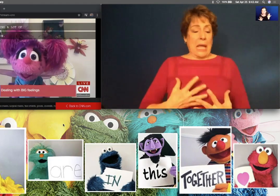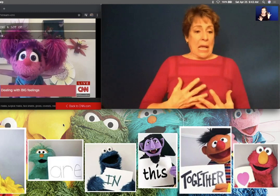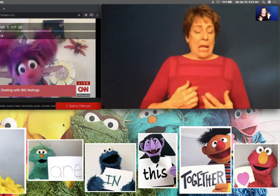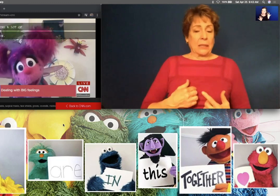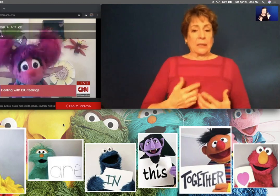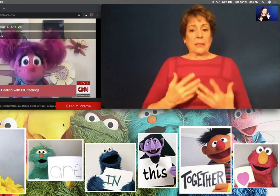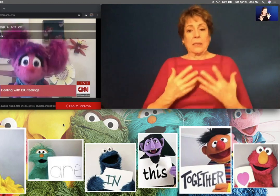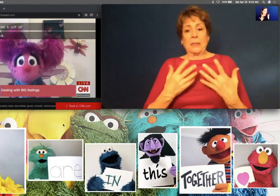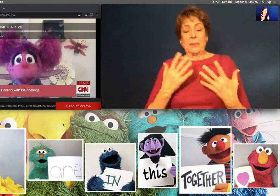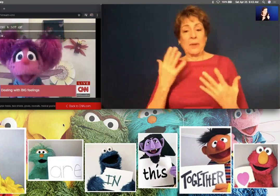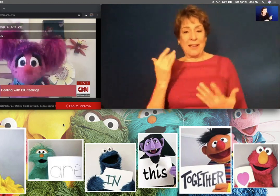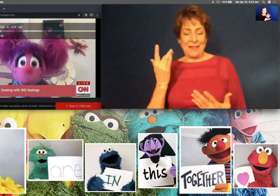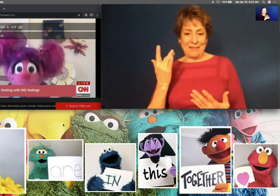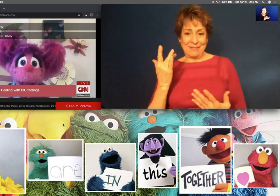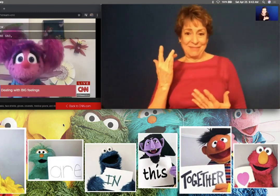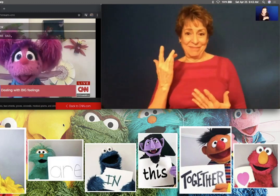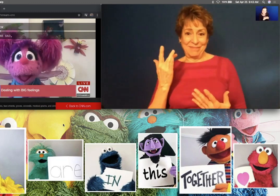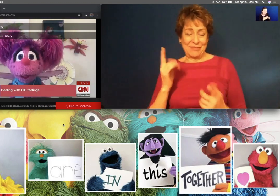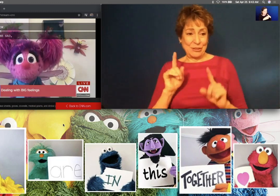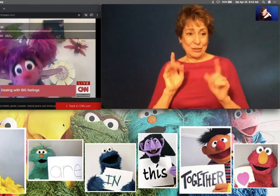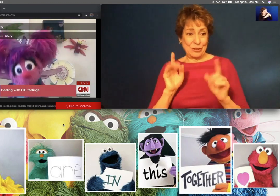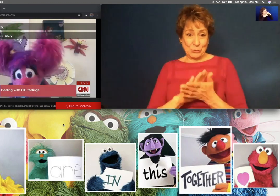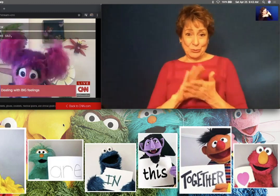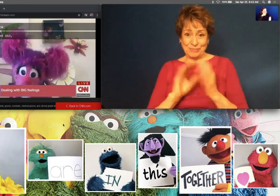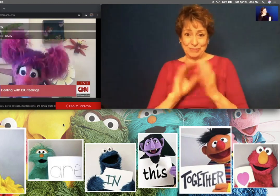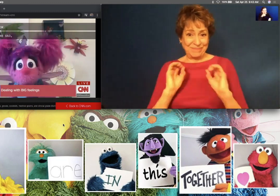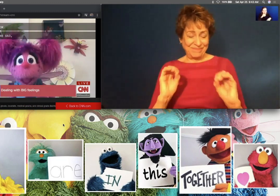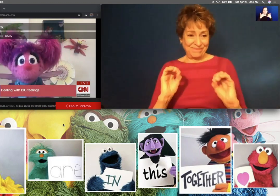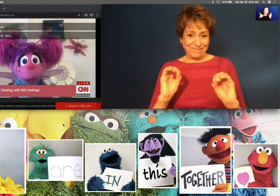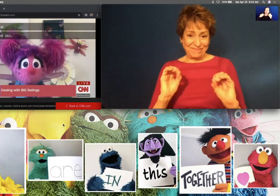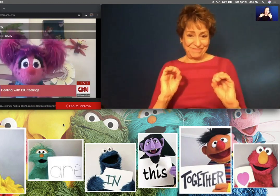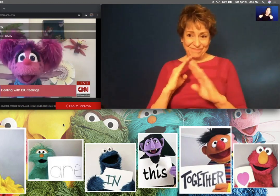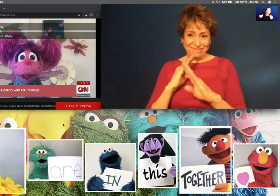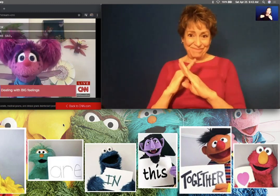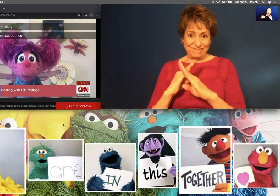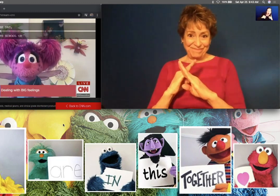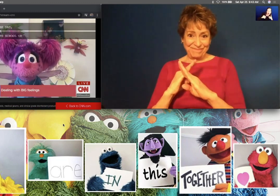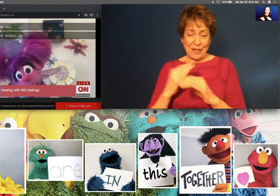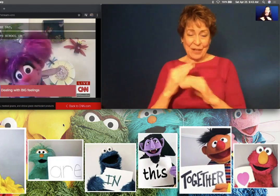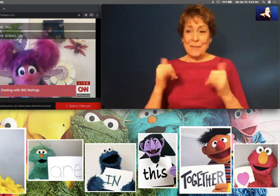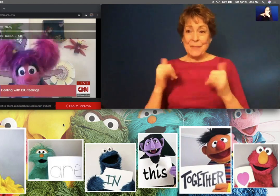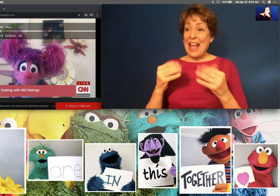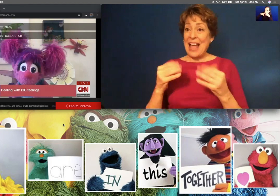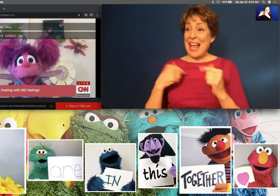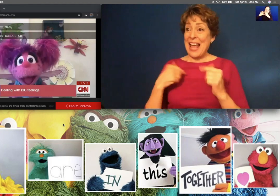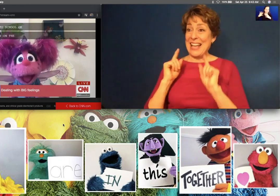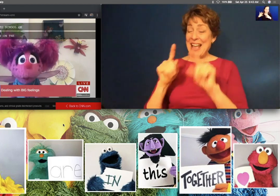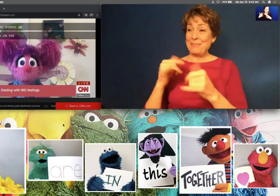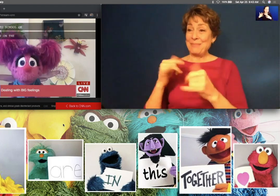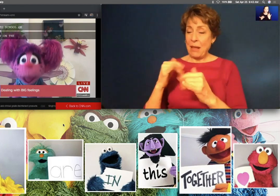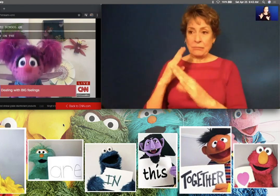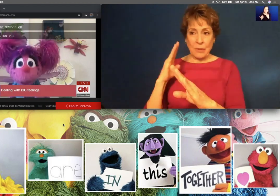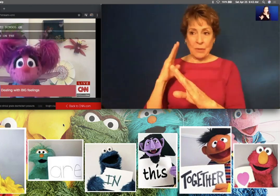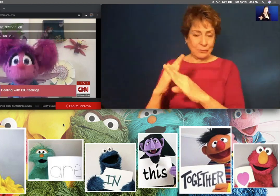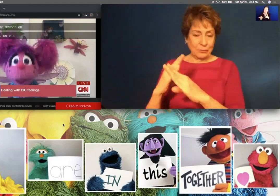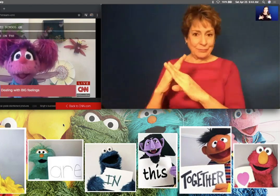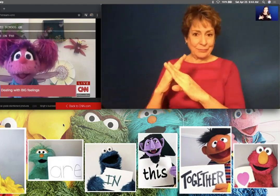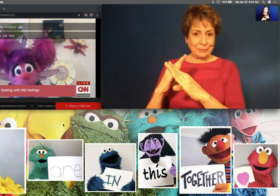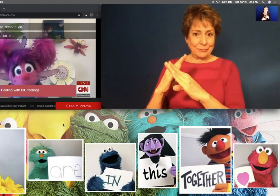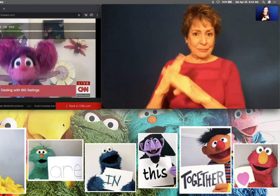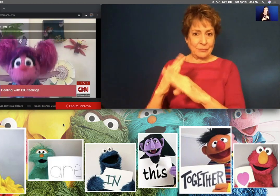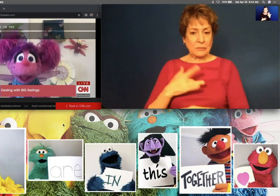now. We may be sad because we can't go to school or play with our friends on the